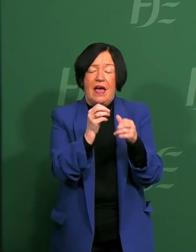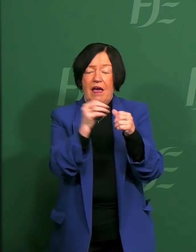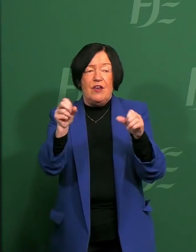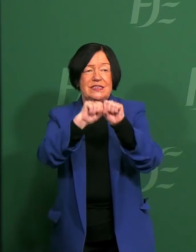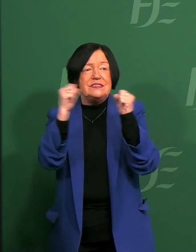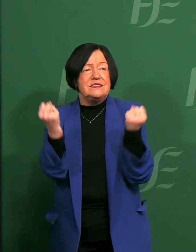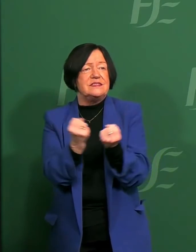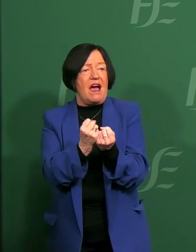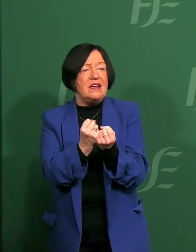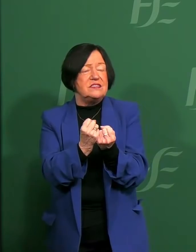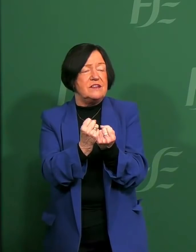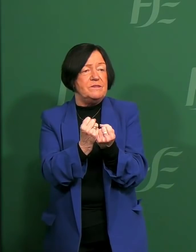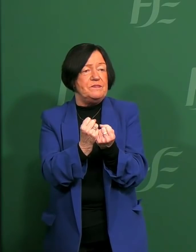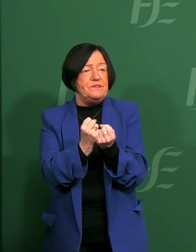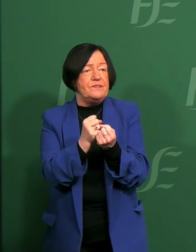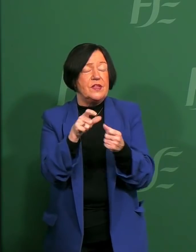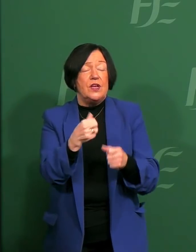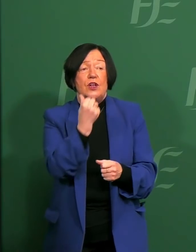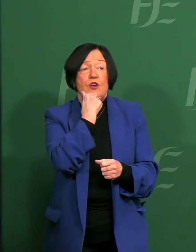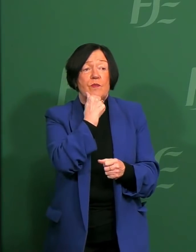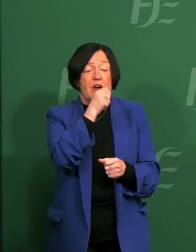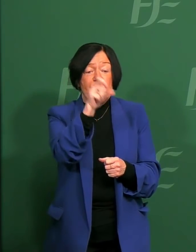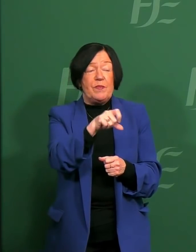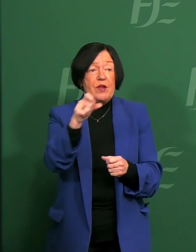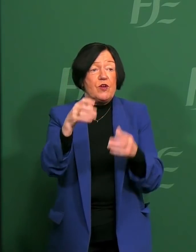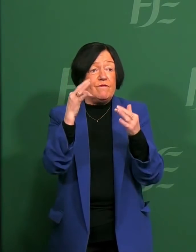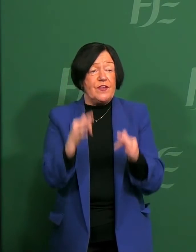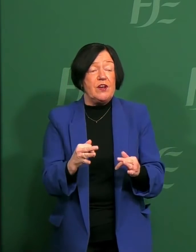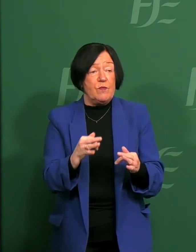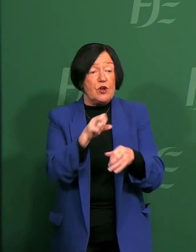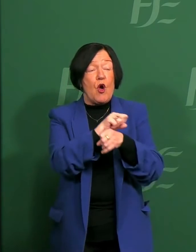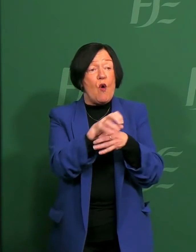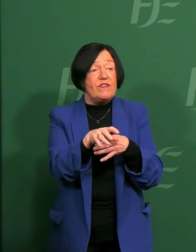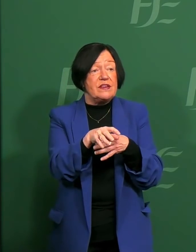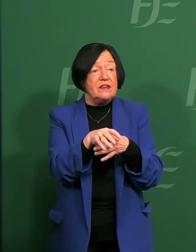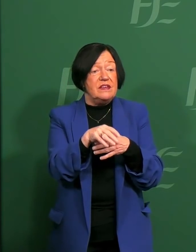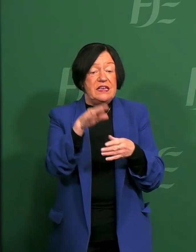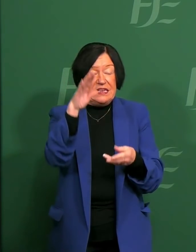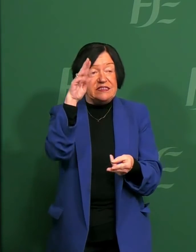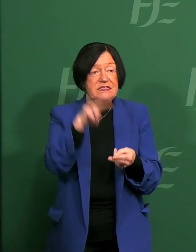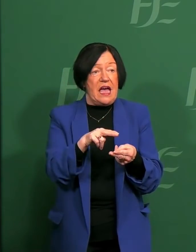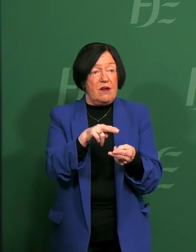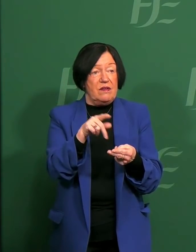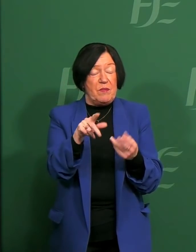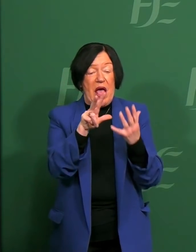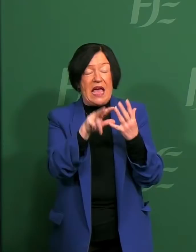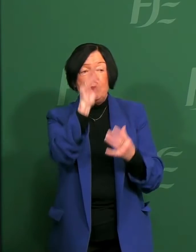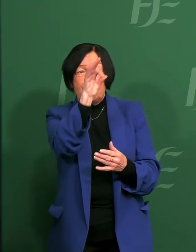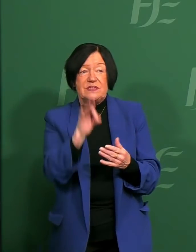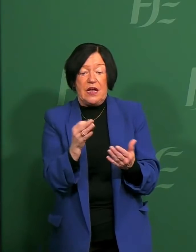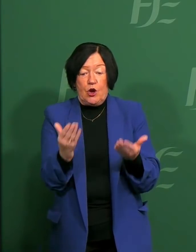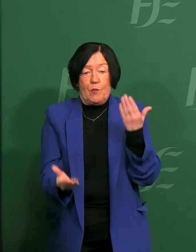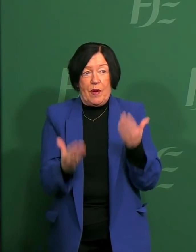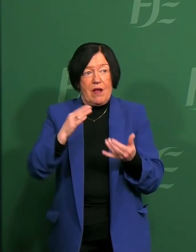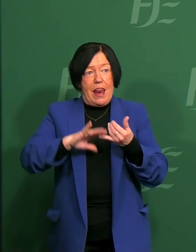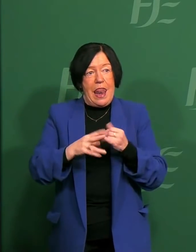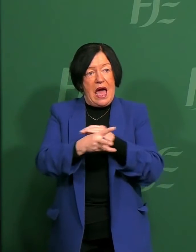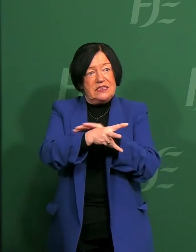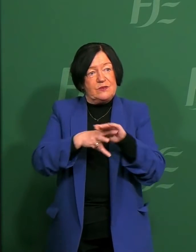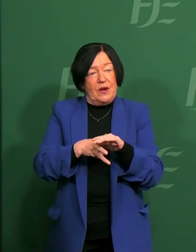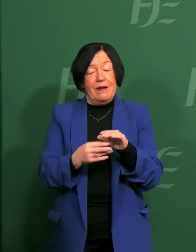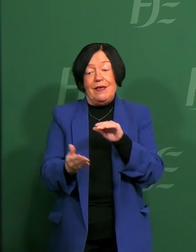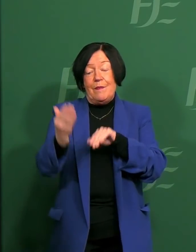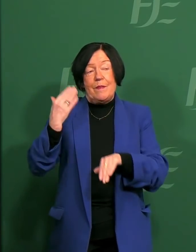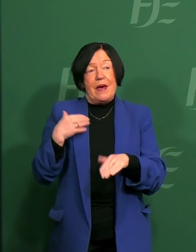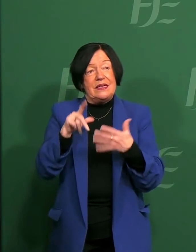society. The number of patients confirmed with COVID, as I mentioned, is down about 8% compared to last week. In the